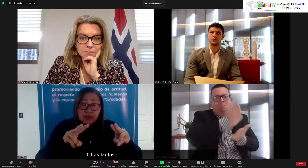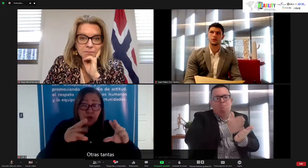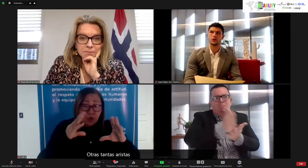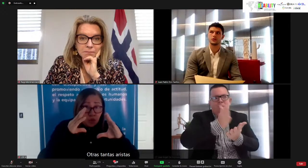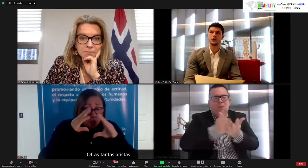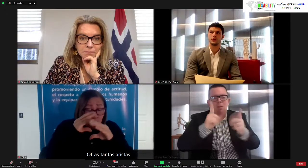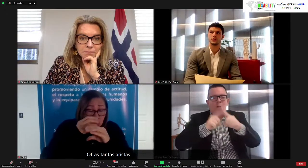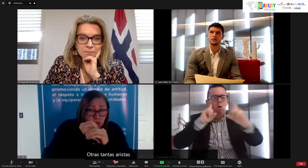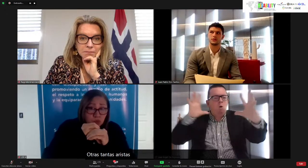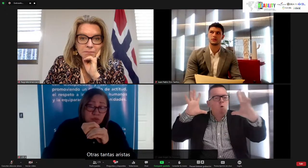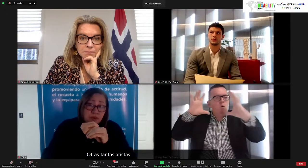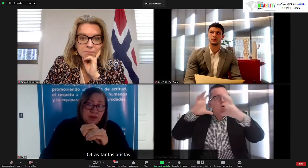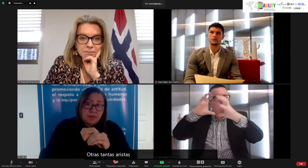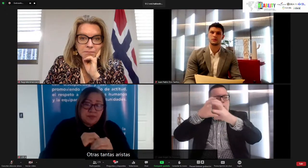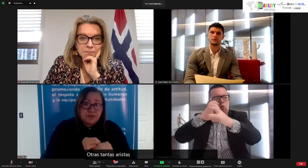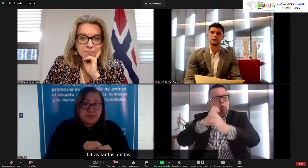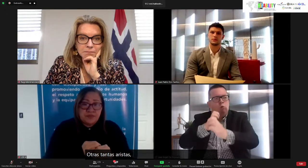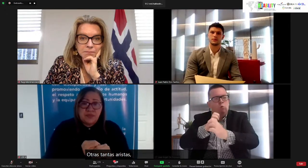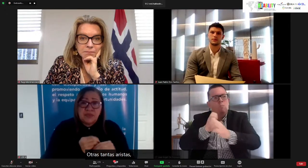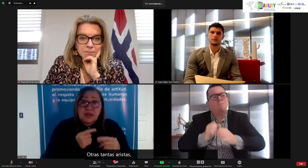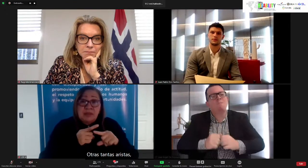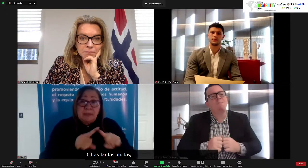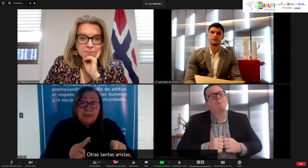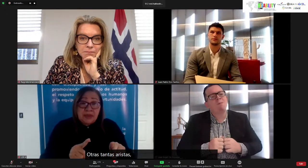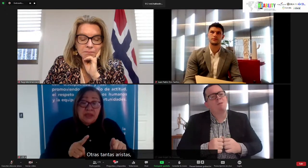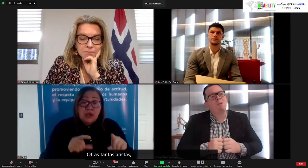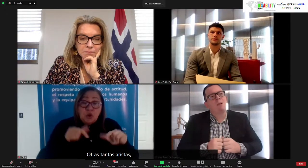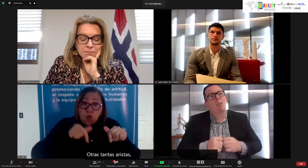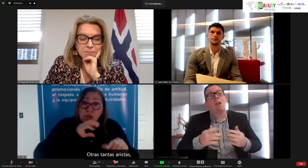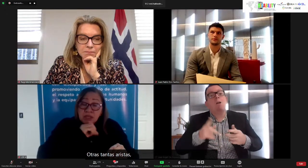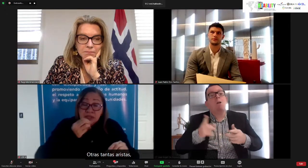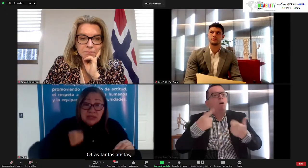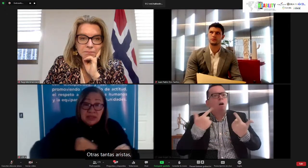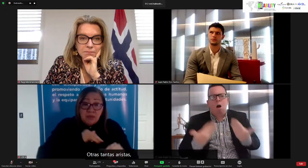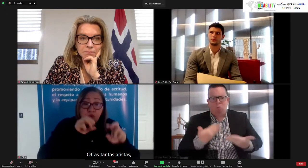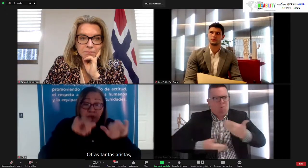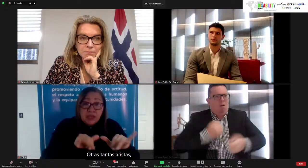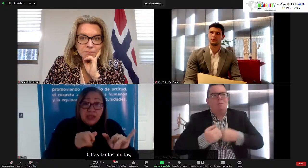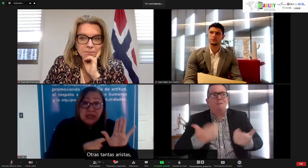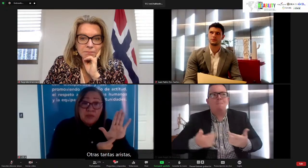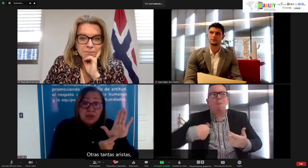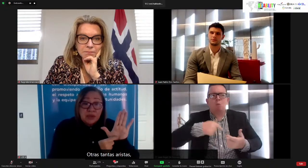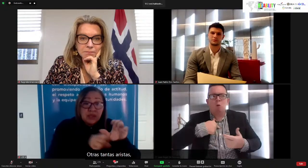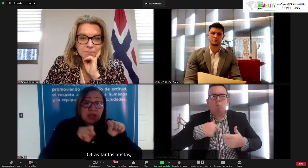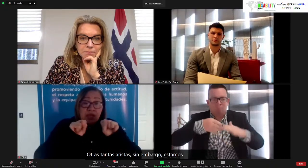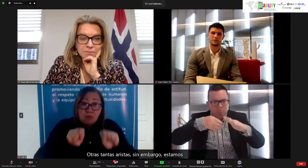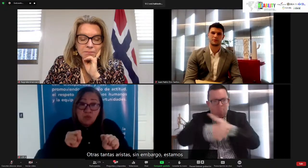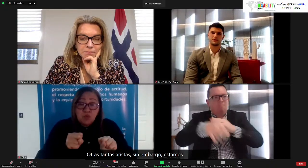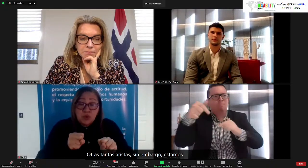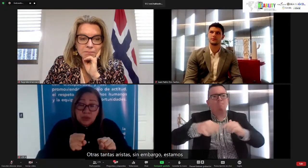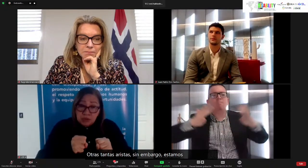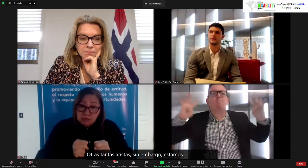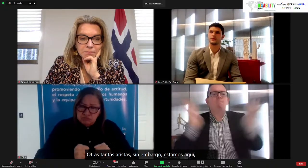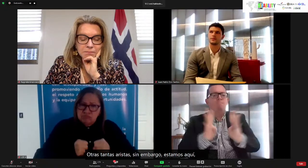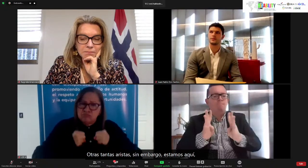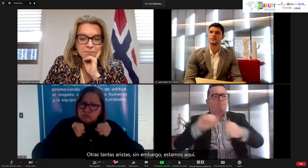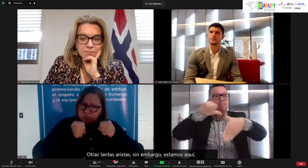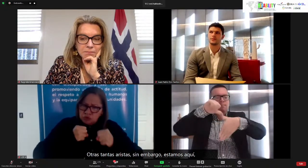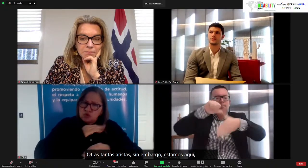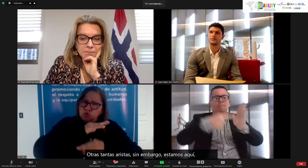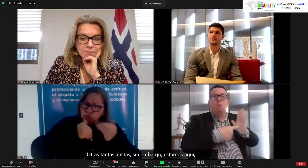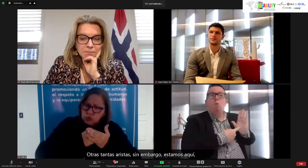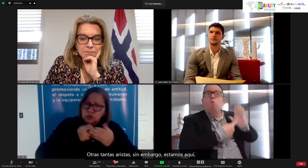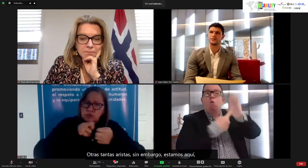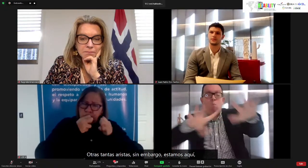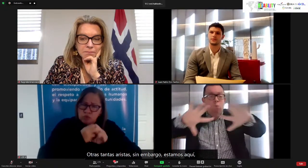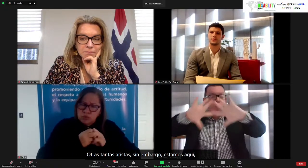that give us dark shades in our landscape however today we are here to show that we